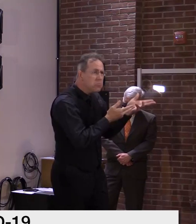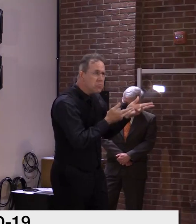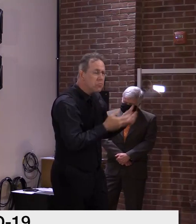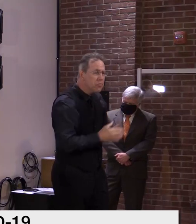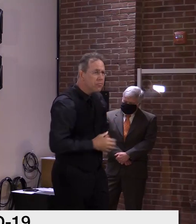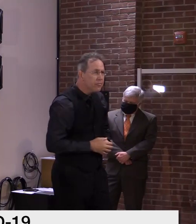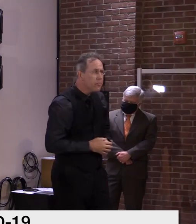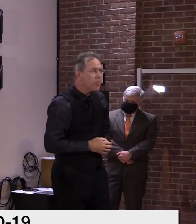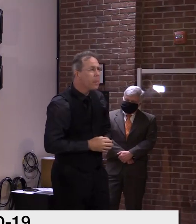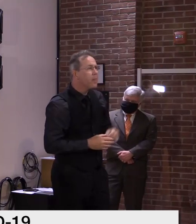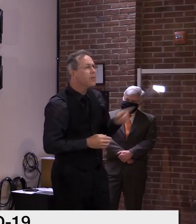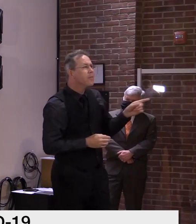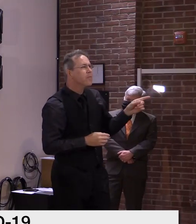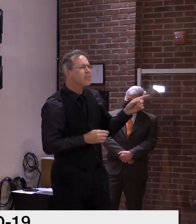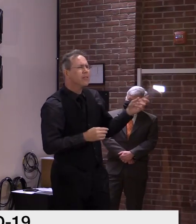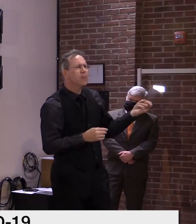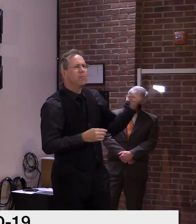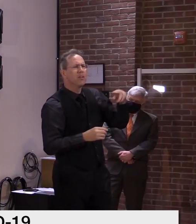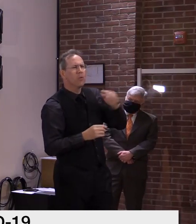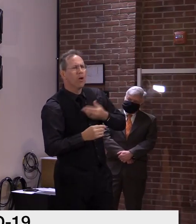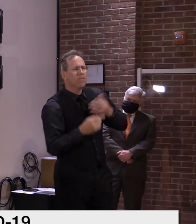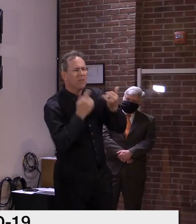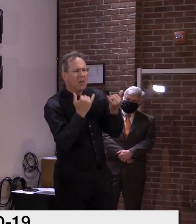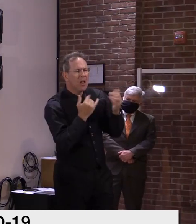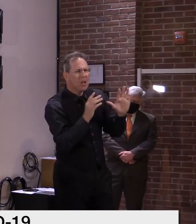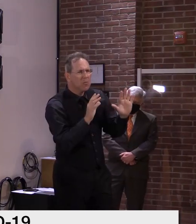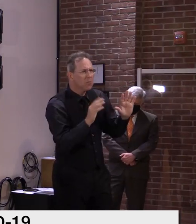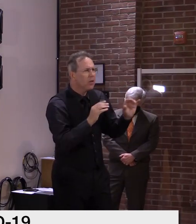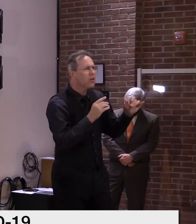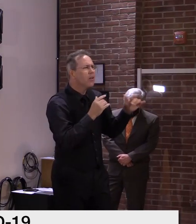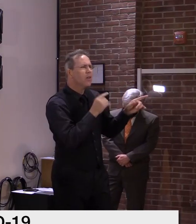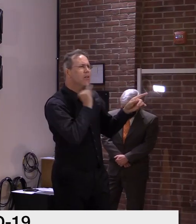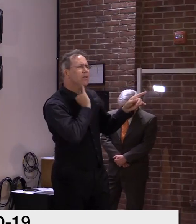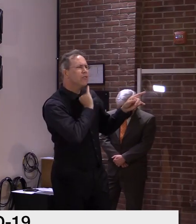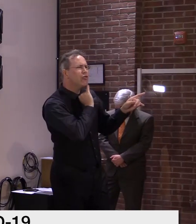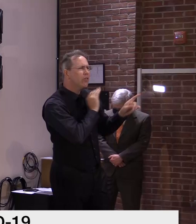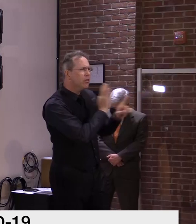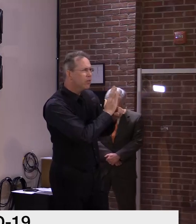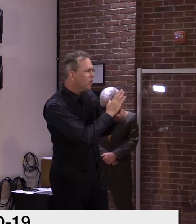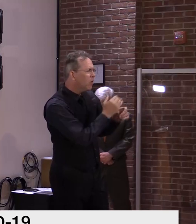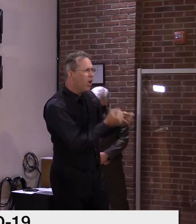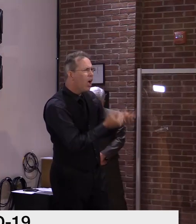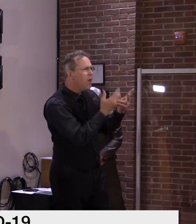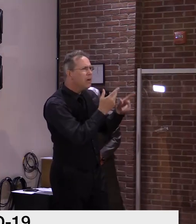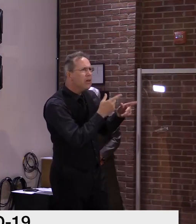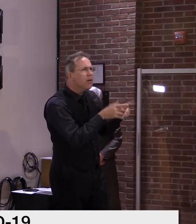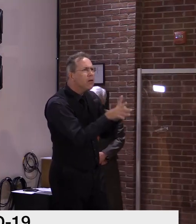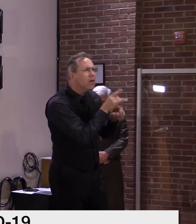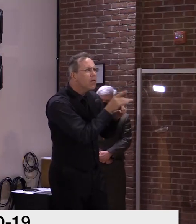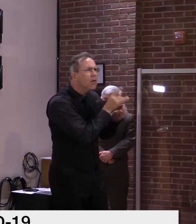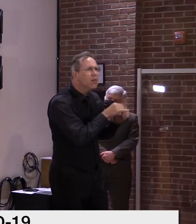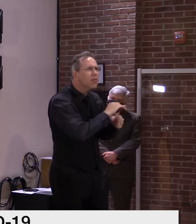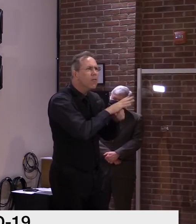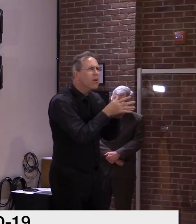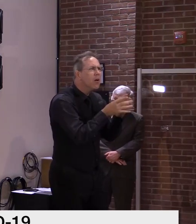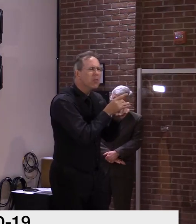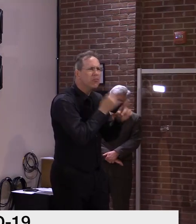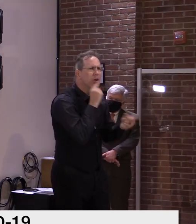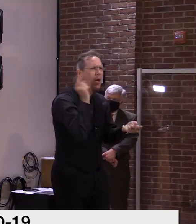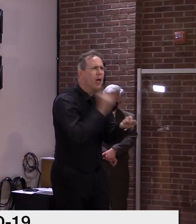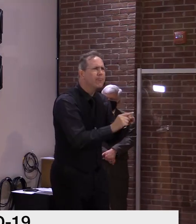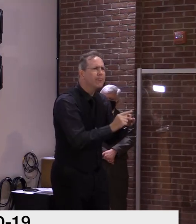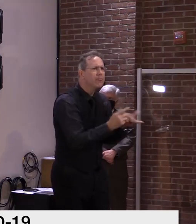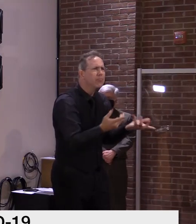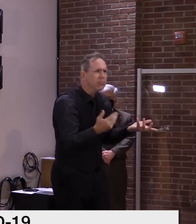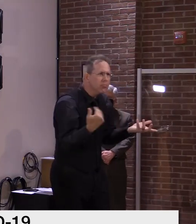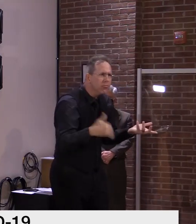at the time, they have just had this precipitous drop-off in their cases. And they haven't vaccinated